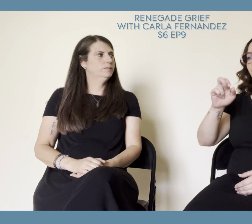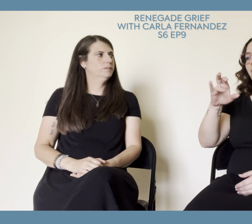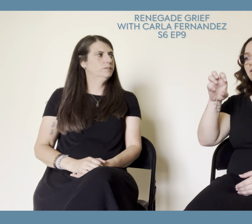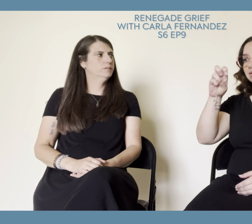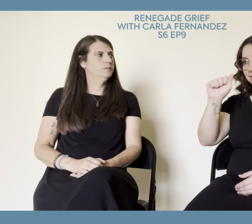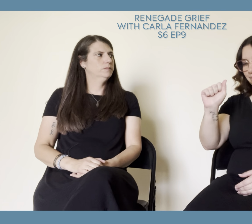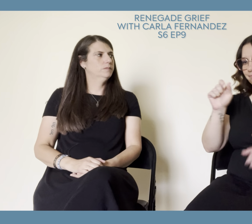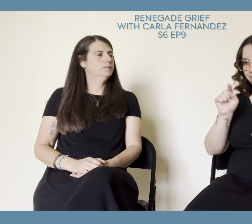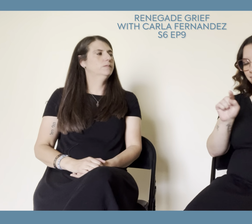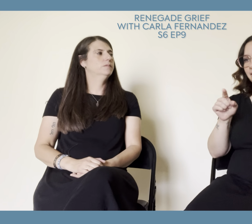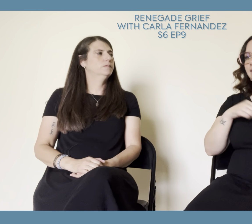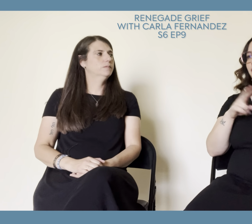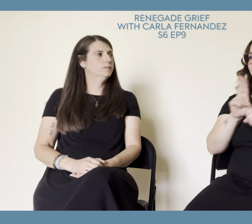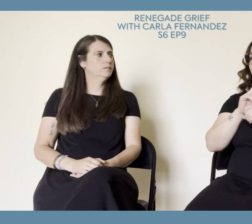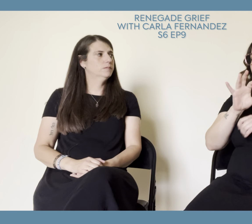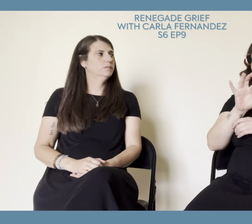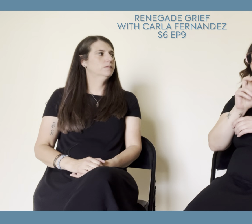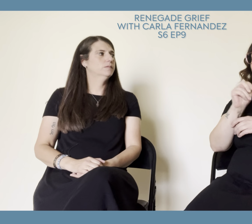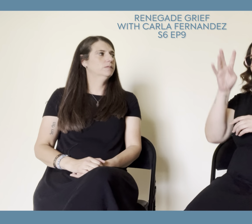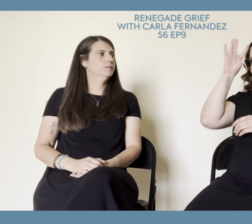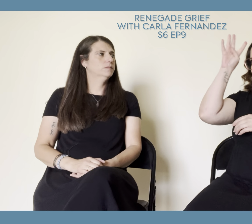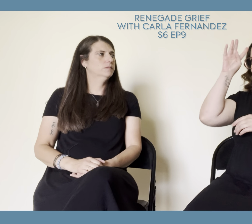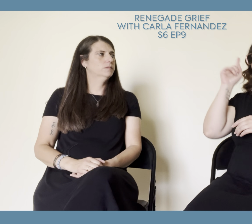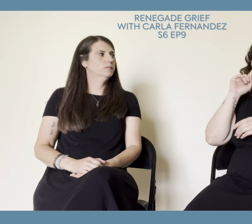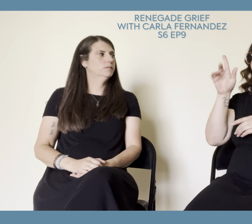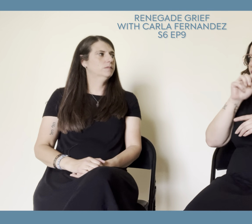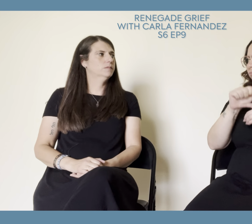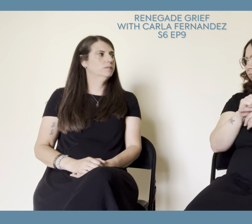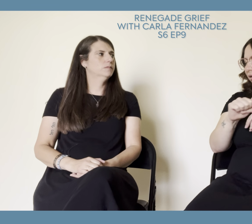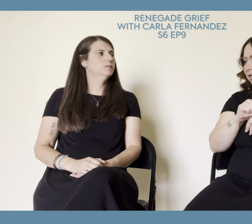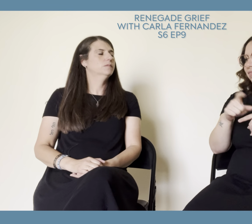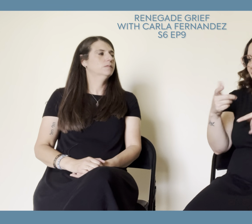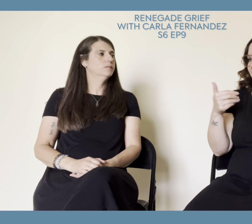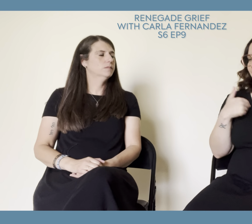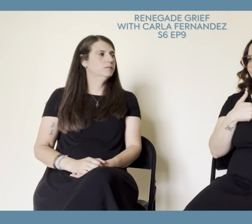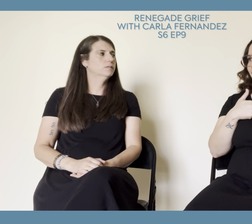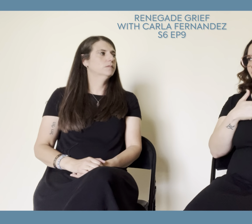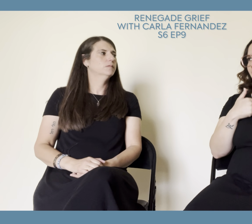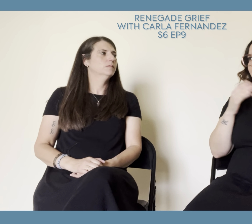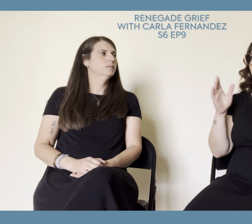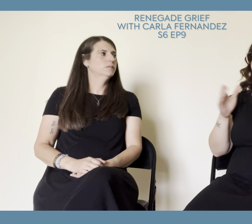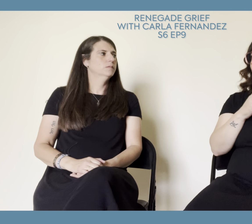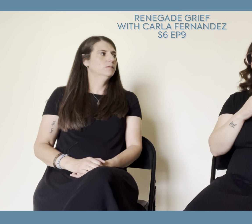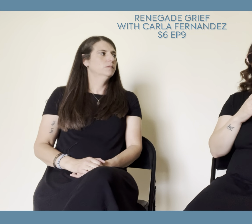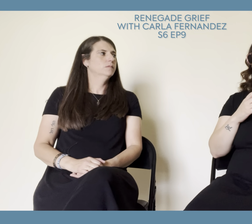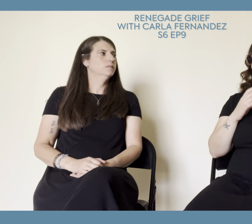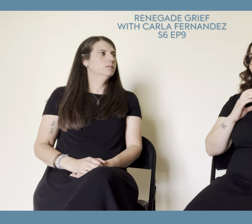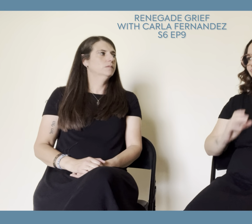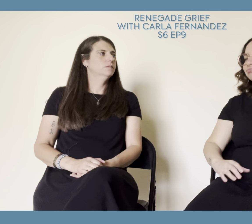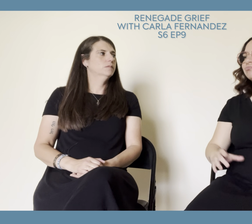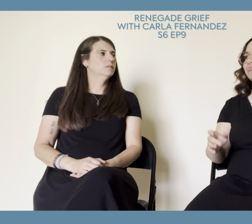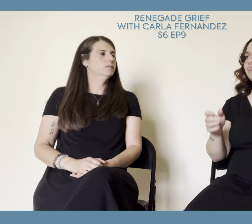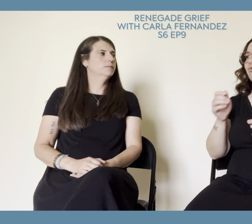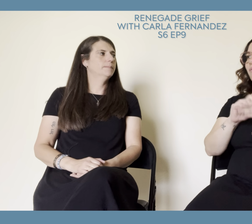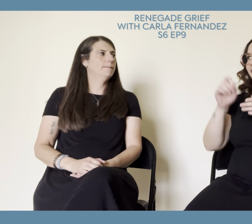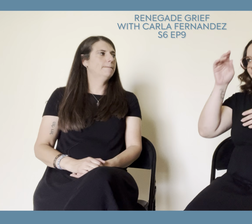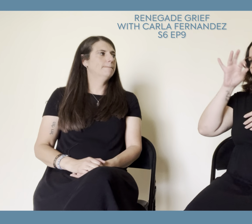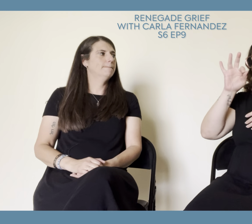they use fan fiction in their practice. So they have their client write a fan fiction about themselves as a way